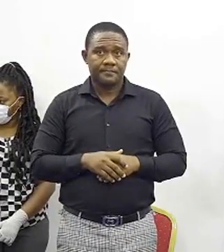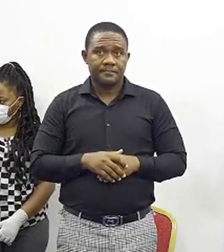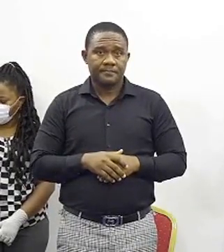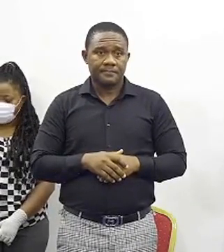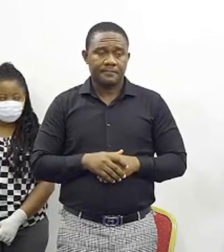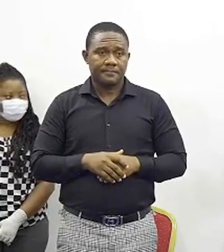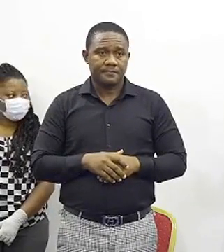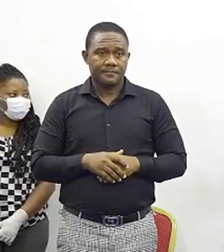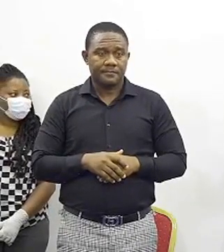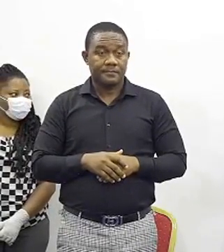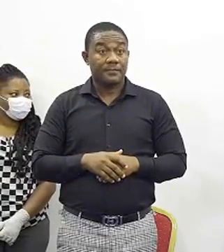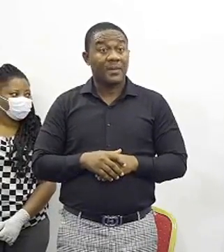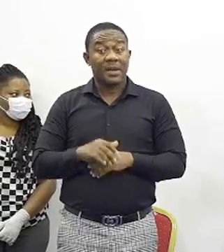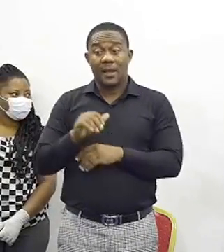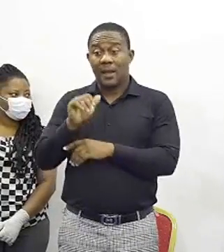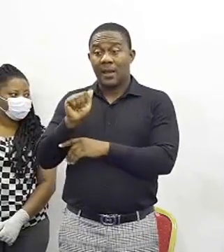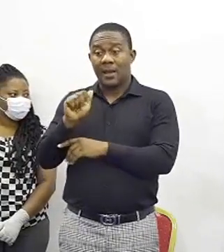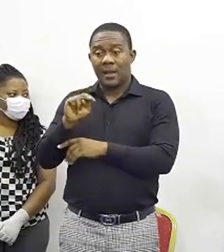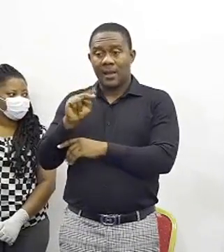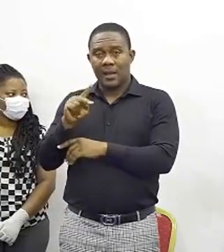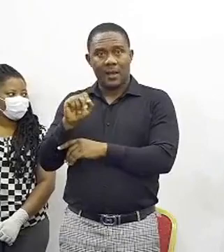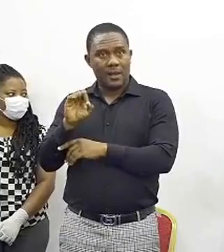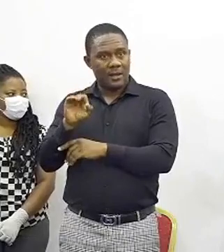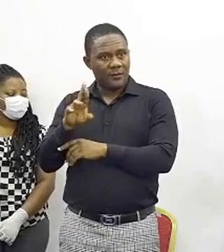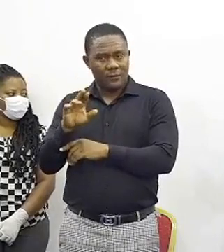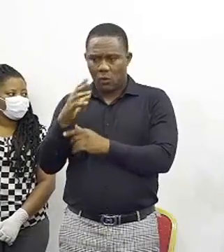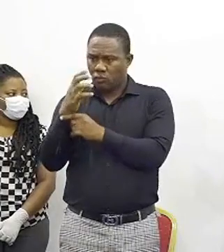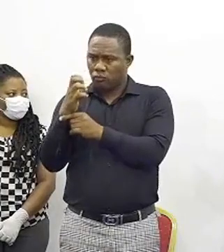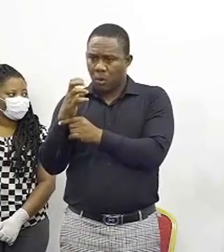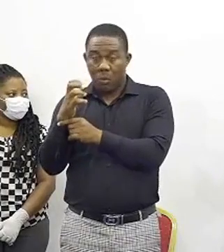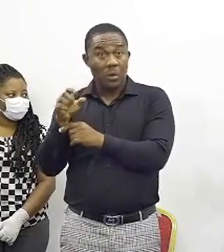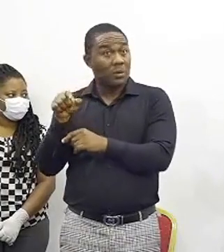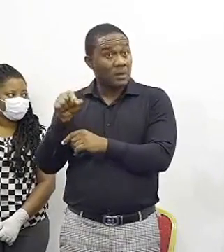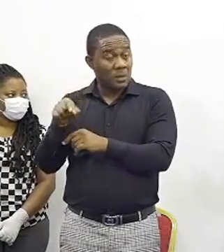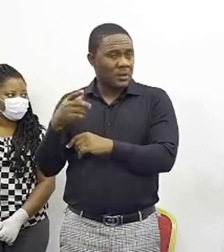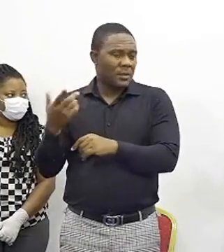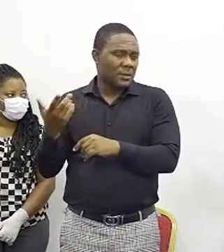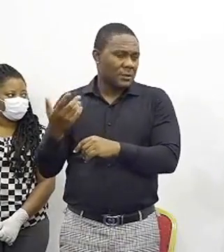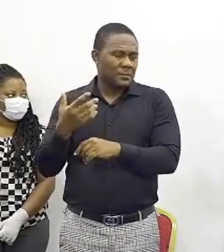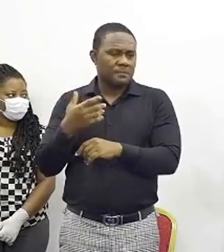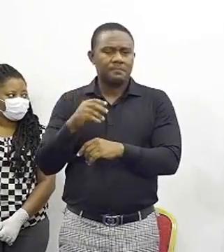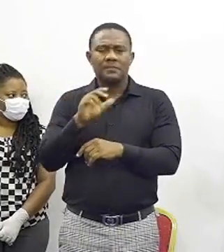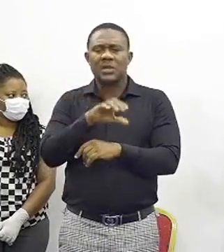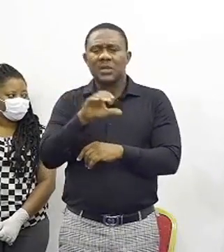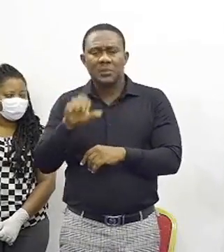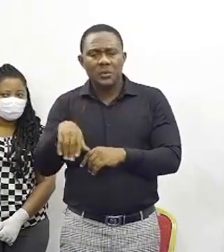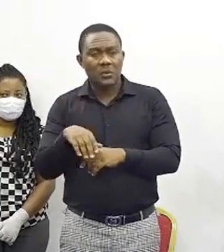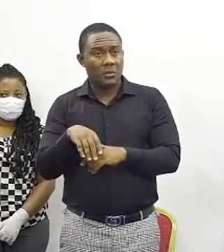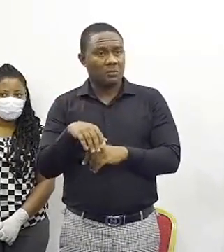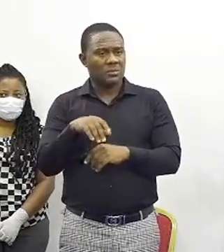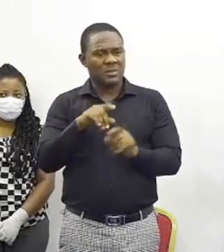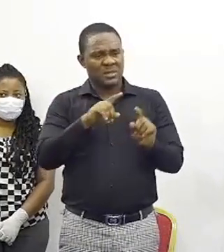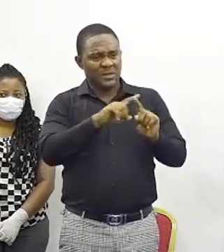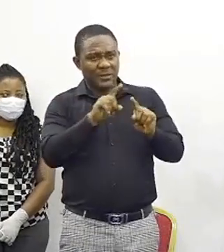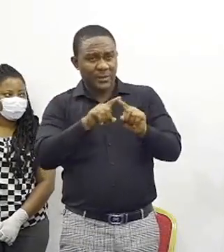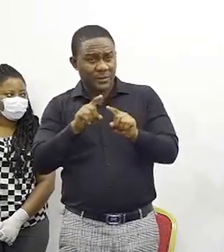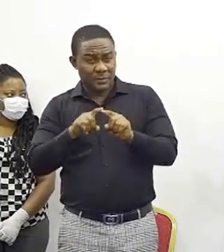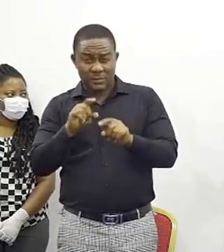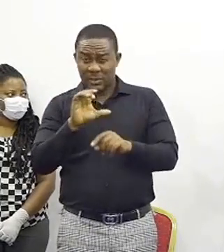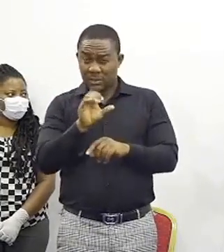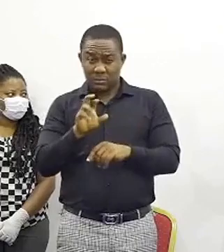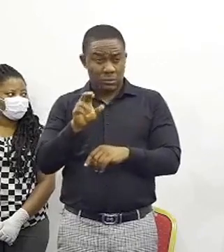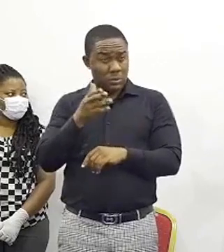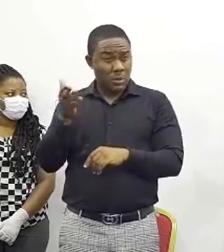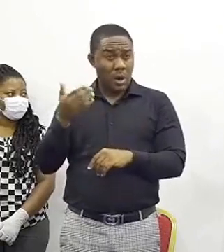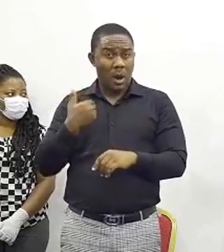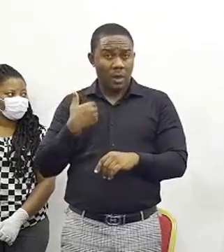well. The anchor for leprosy and general hospital, for example, the Cape Coast Metro Hospital, Chifopras, so Abutadunkwa medical